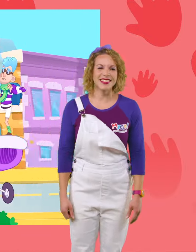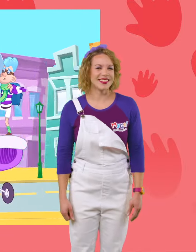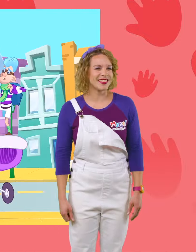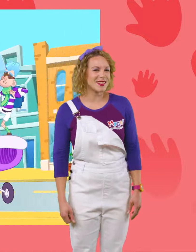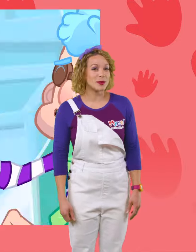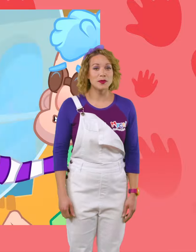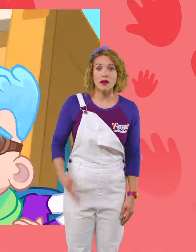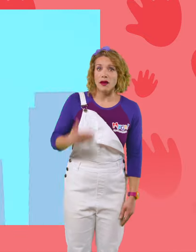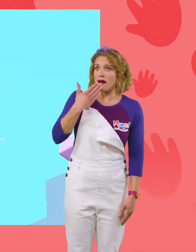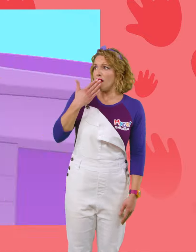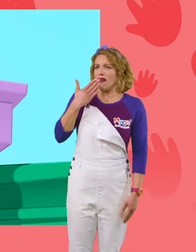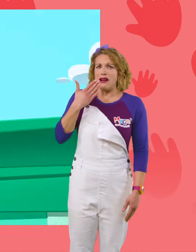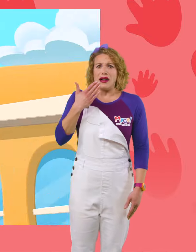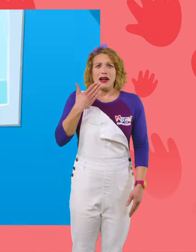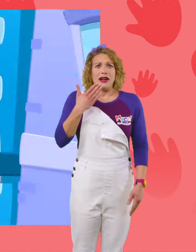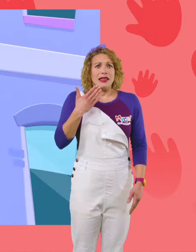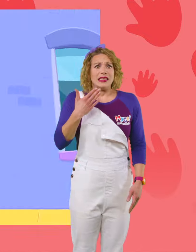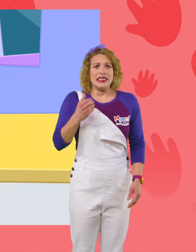Oh.